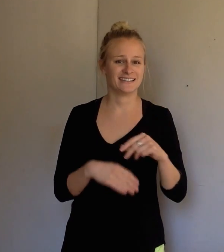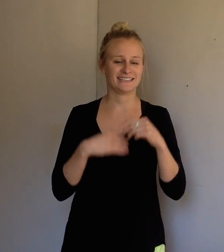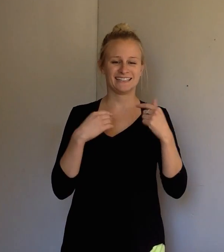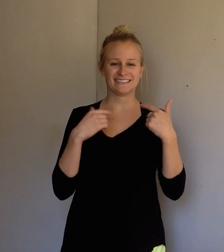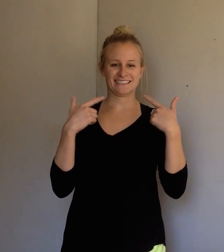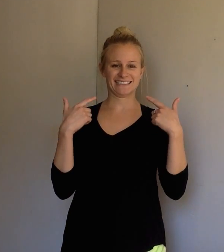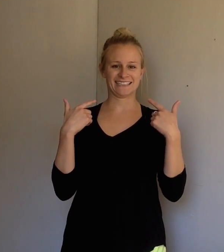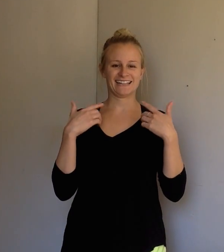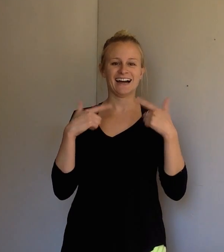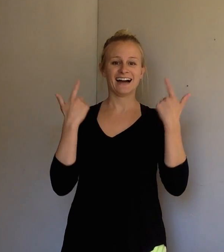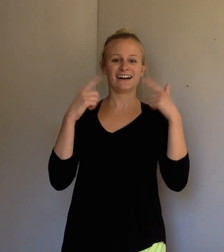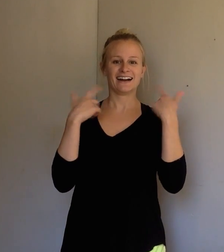This hasn't been edited, this is him.